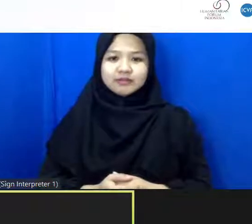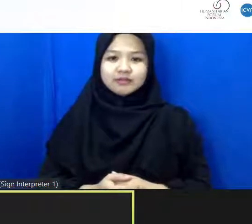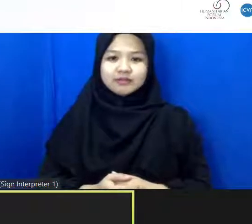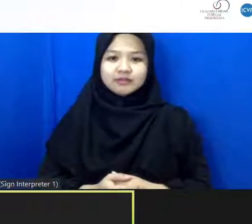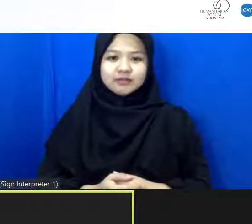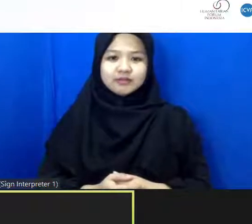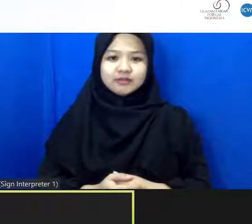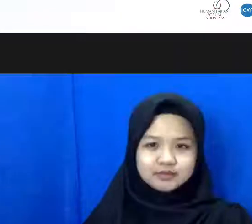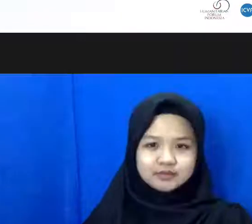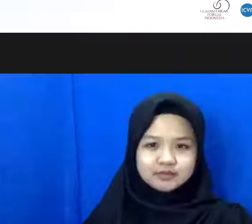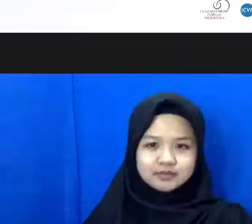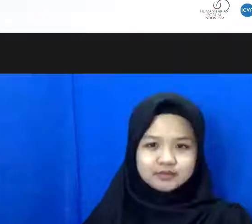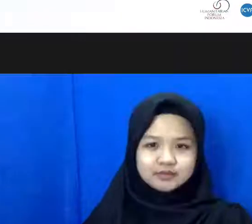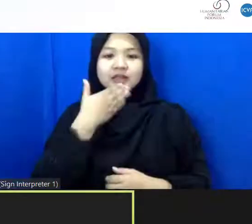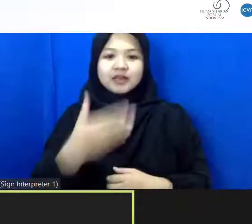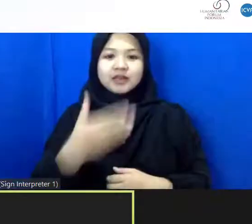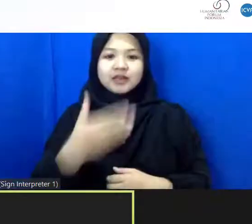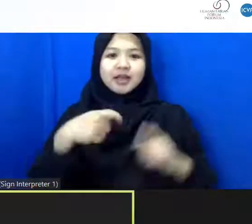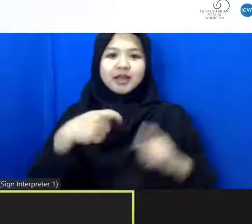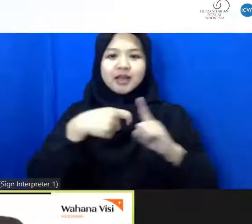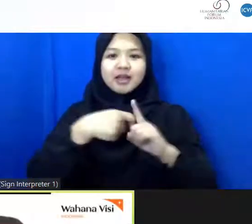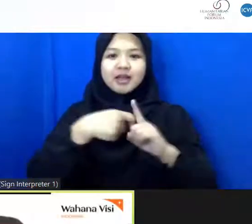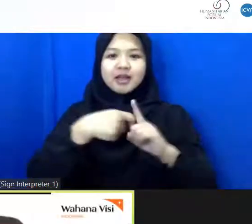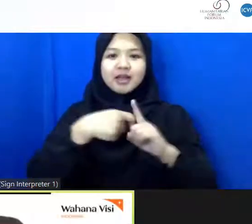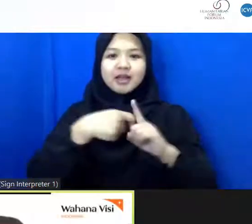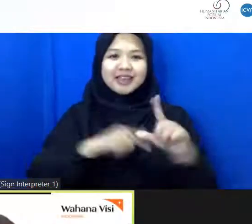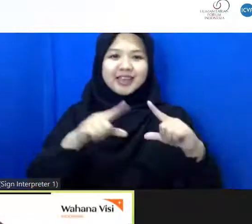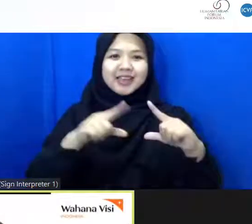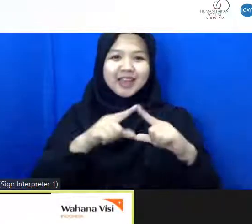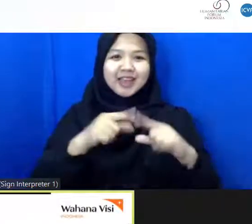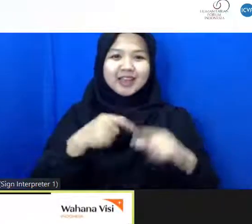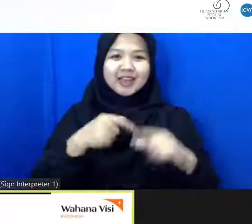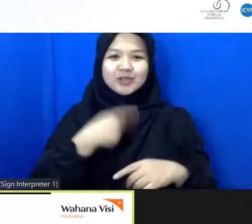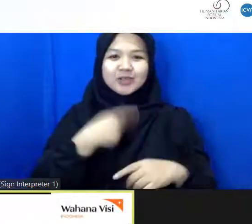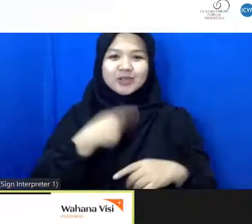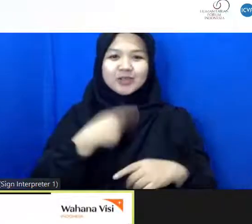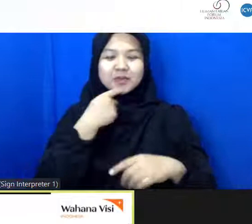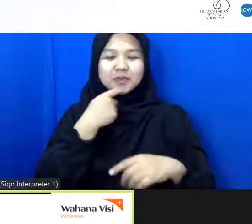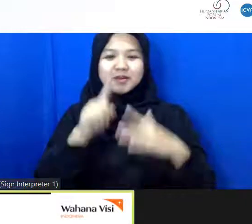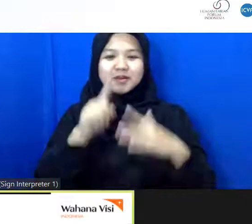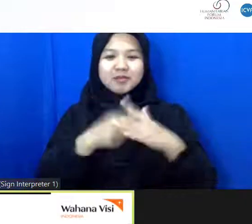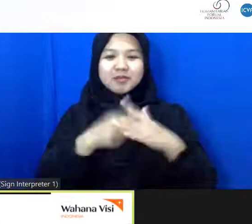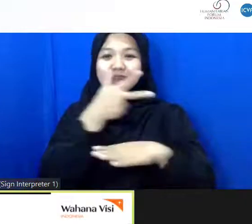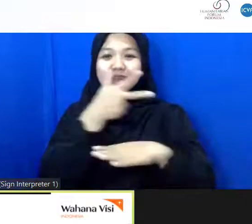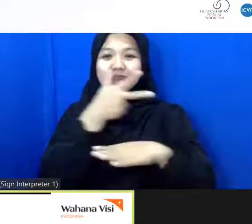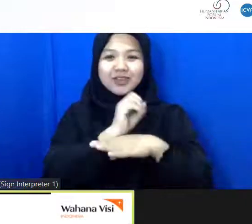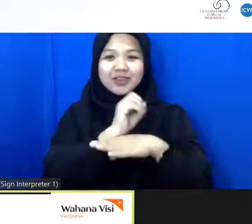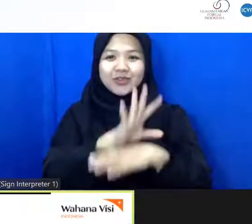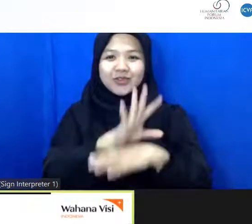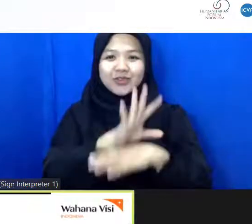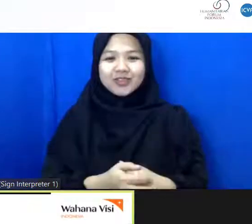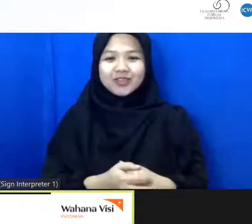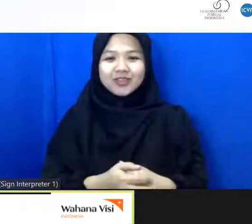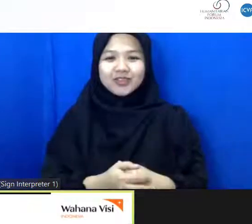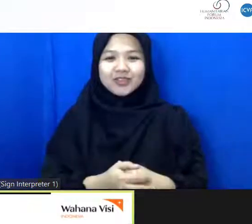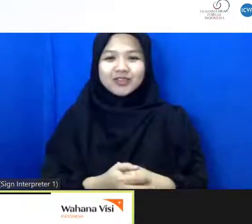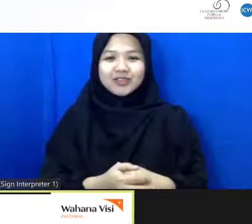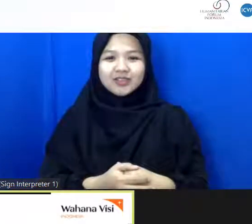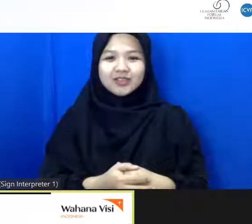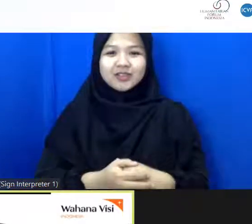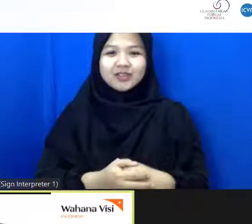Thank you, Kea. While I'm trying to take my video start, okay. Yes, so the